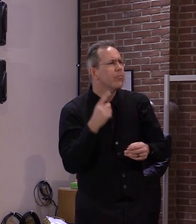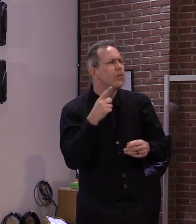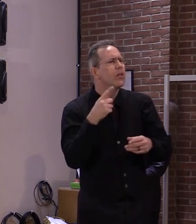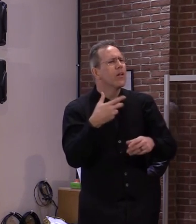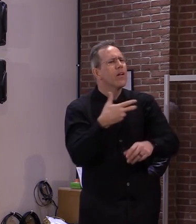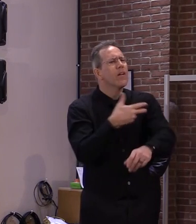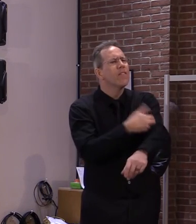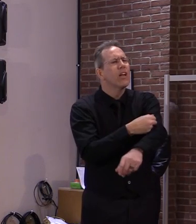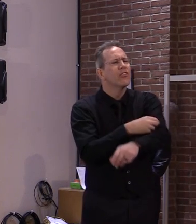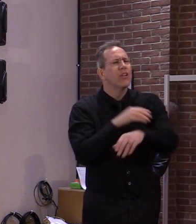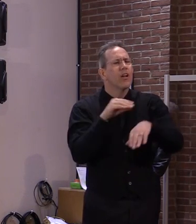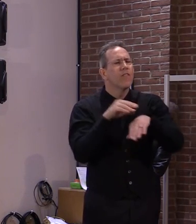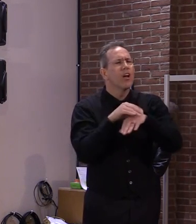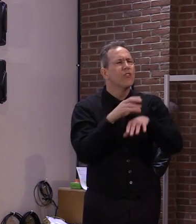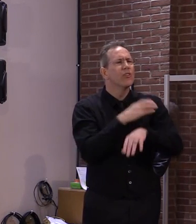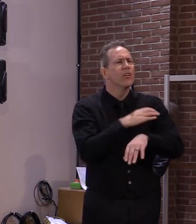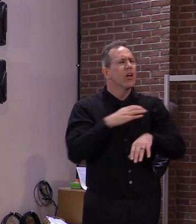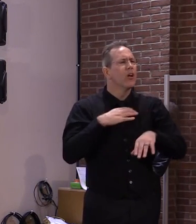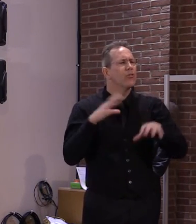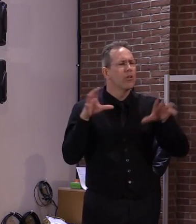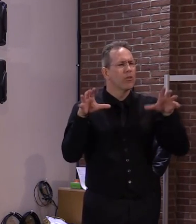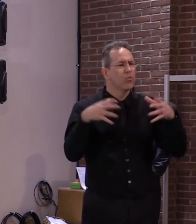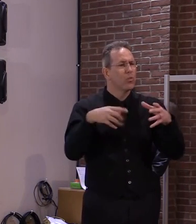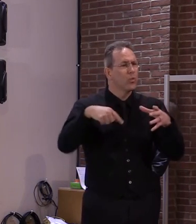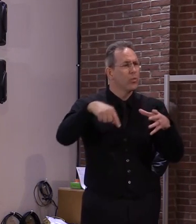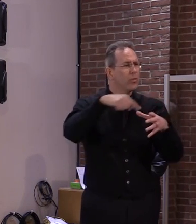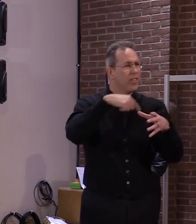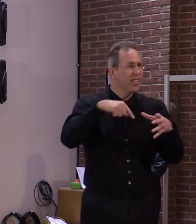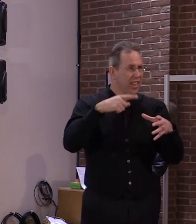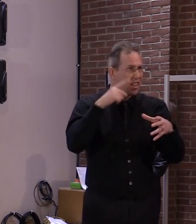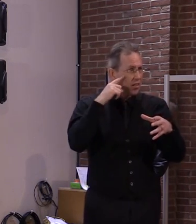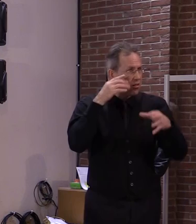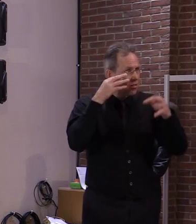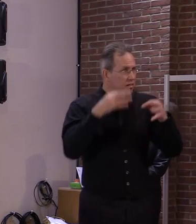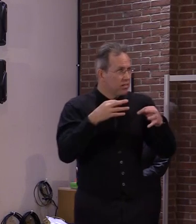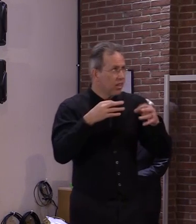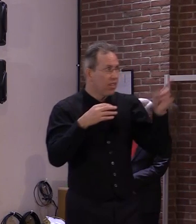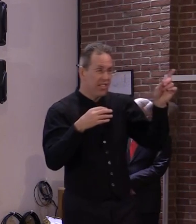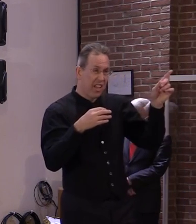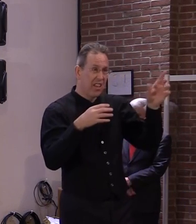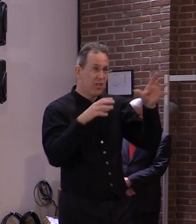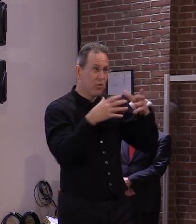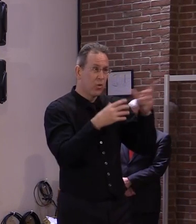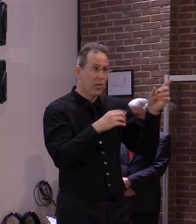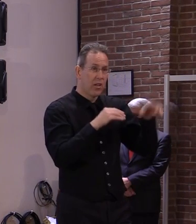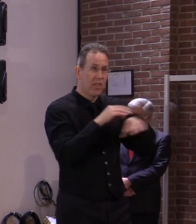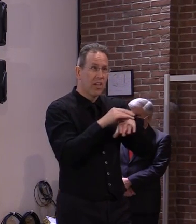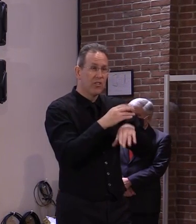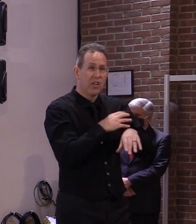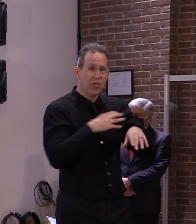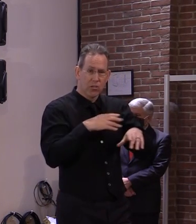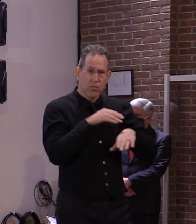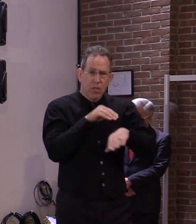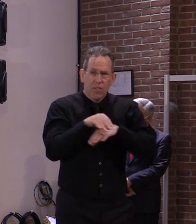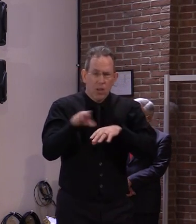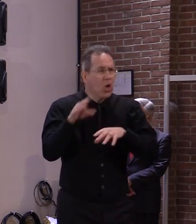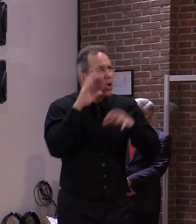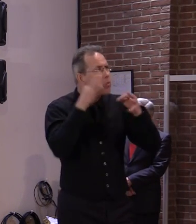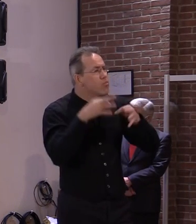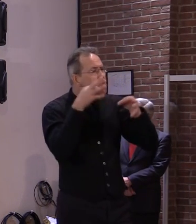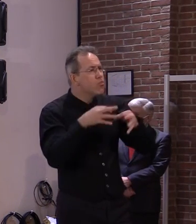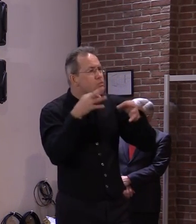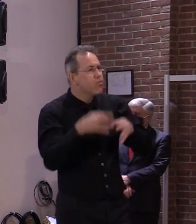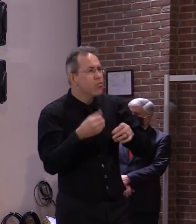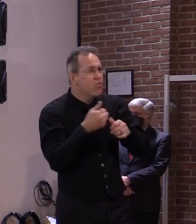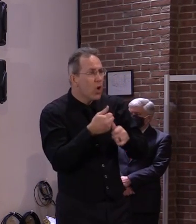Vermonters. Is that factoring into the considerations at all? Is the vaccine advisory panel still meeting and discussing this